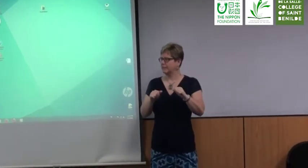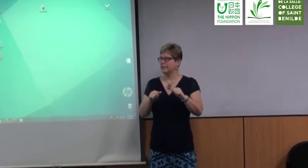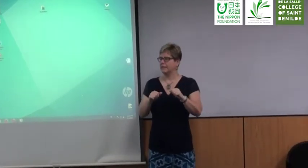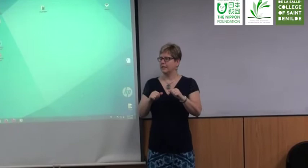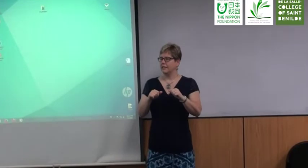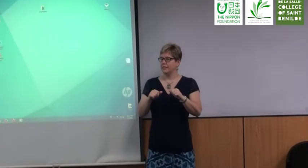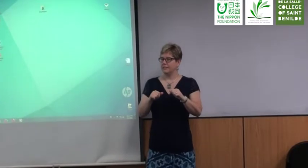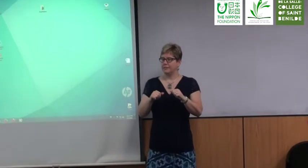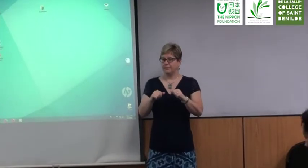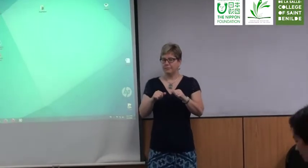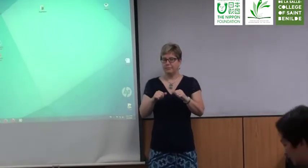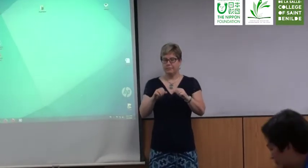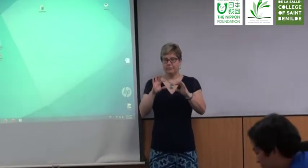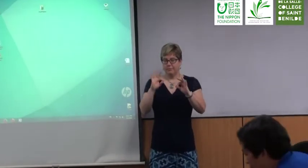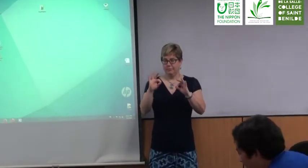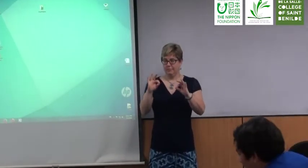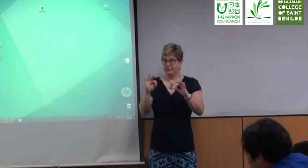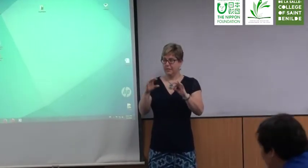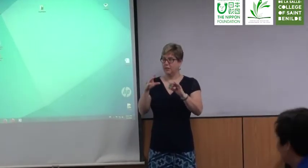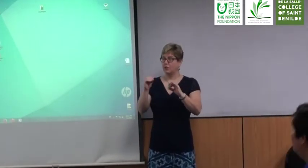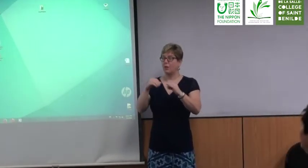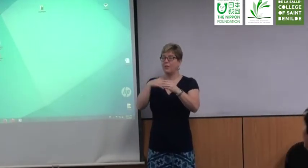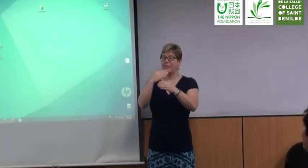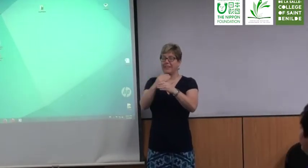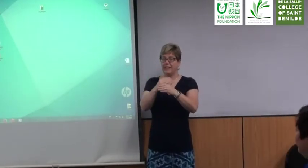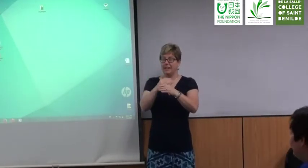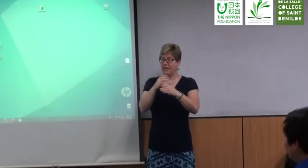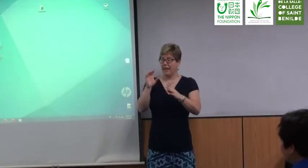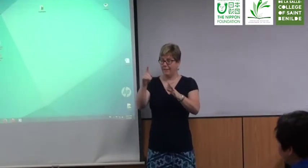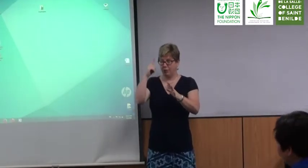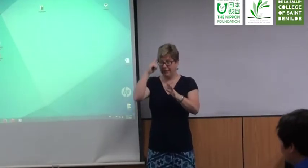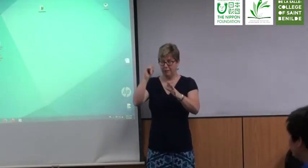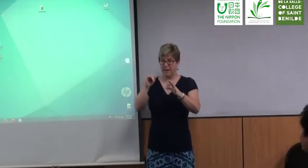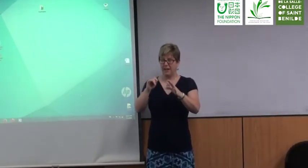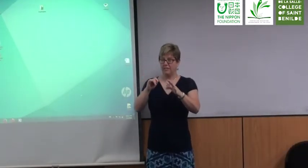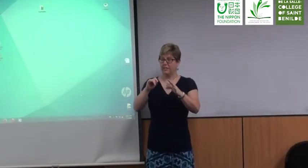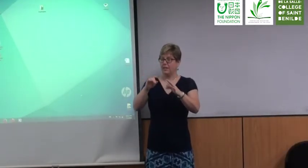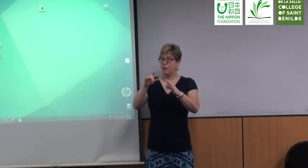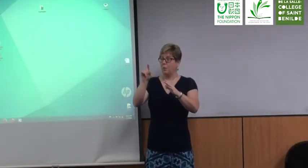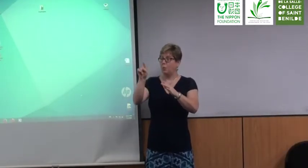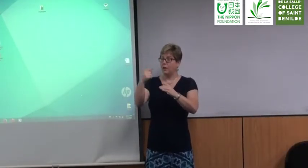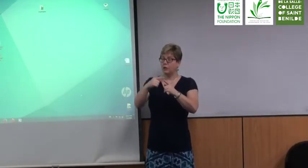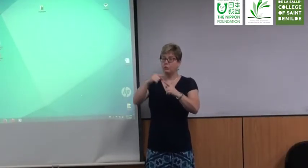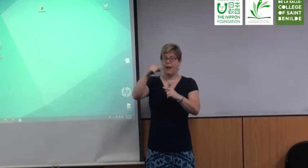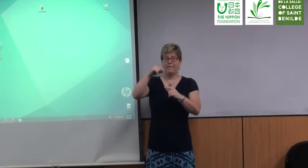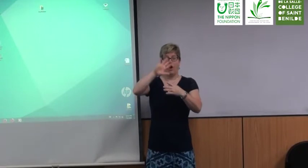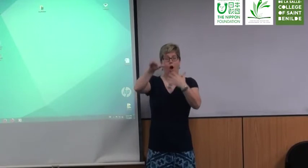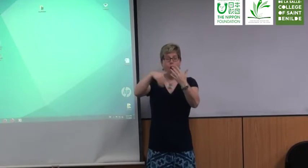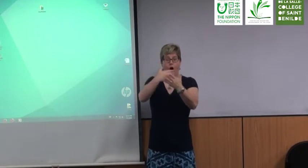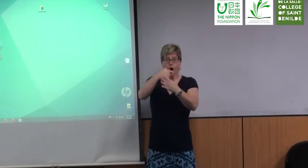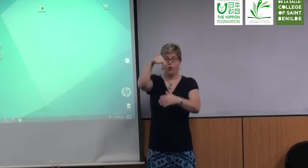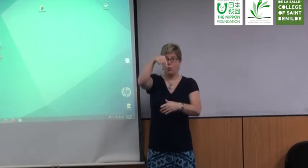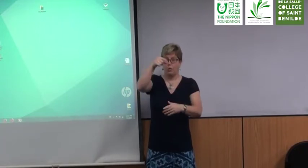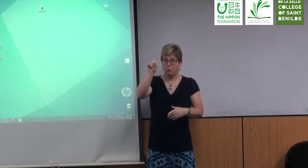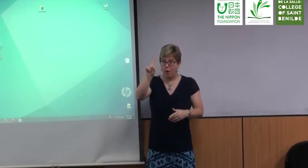just summative and formative to make sure the students get that understanding.